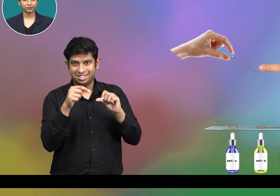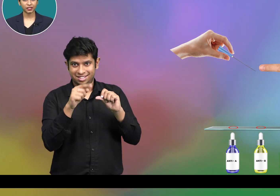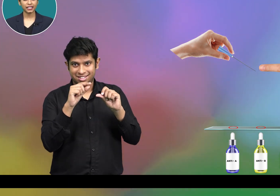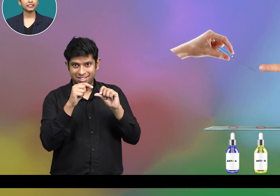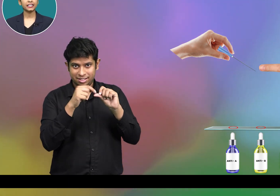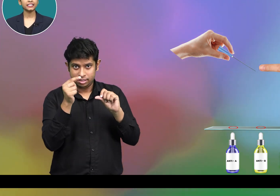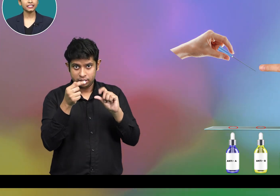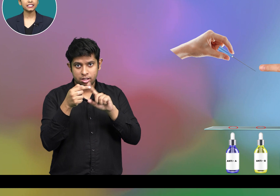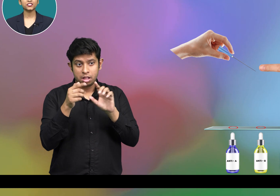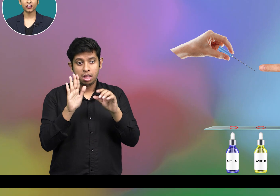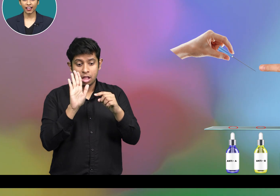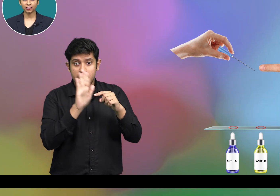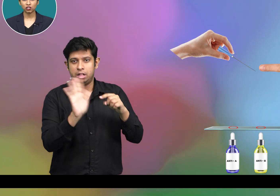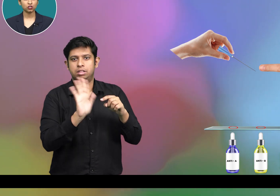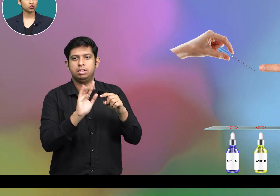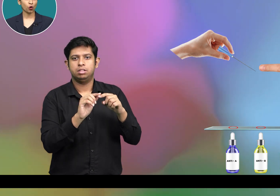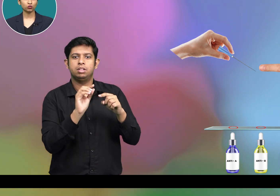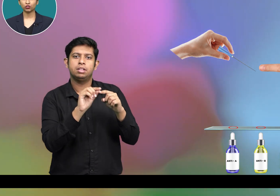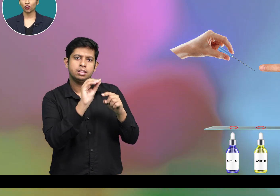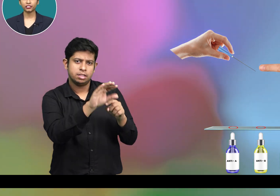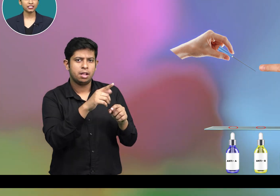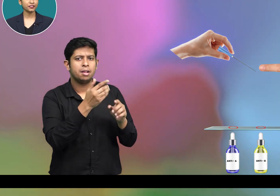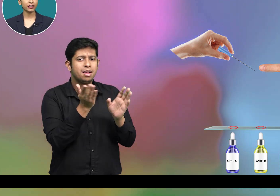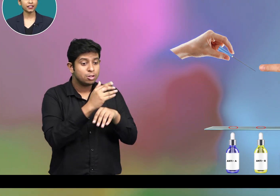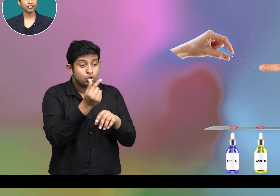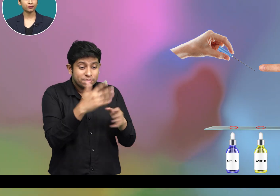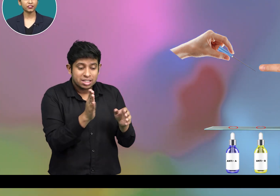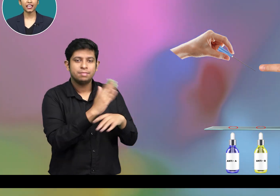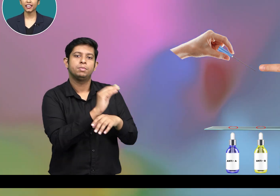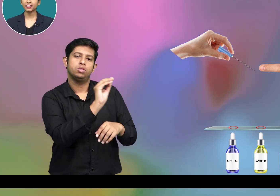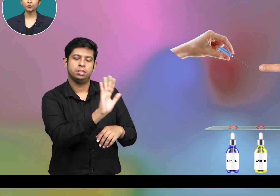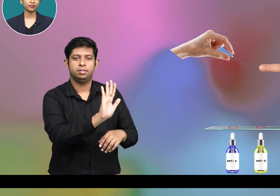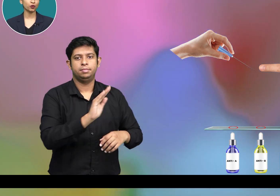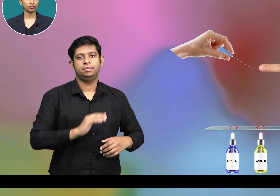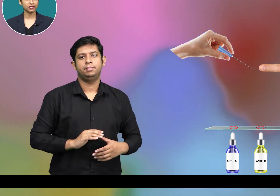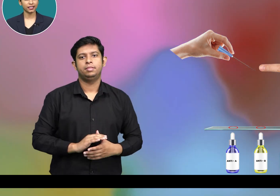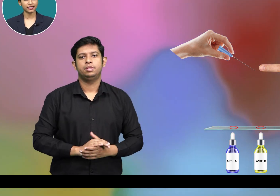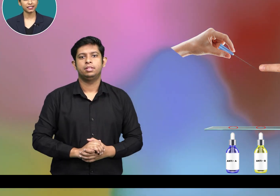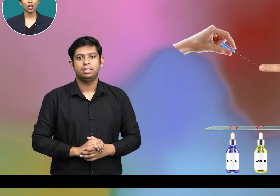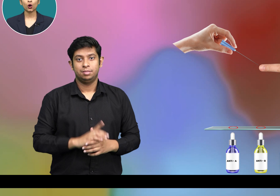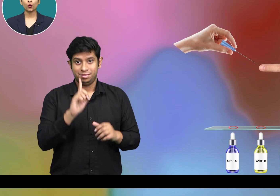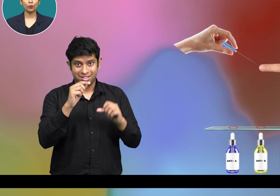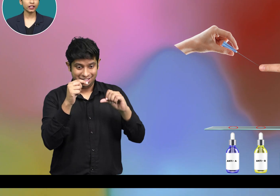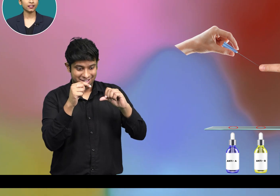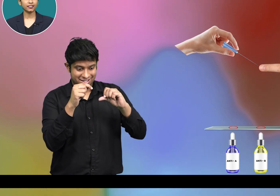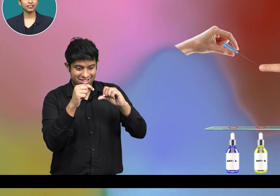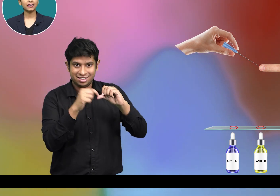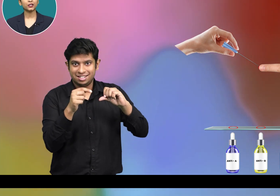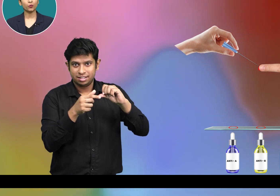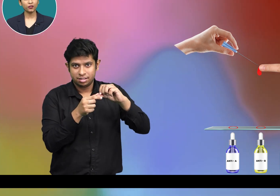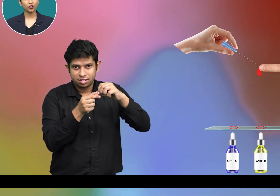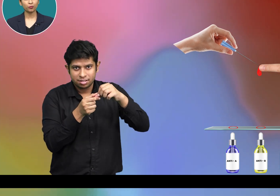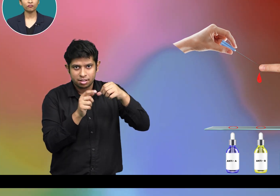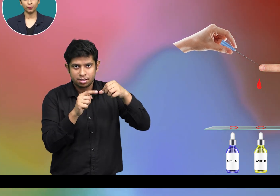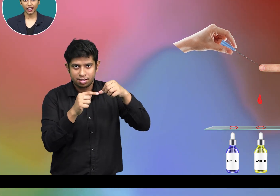Note: the needle is sterile, so do not touch the fingertip with anything before using it. Quickly